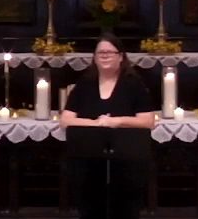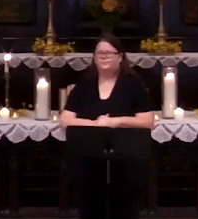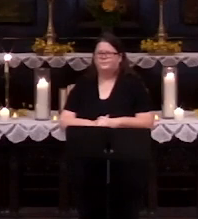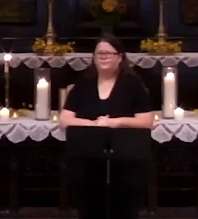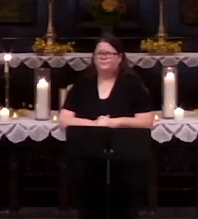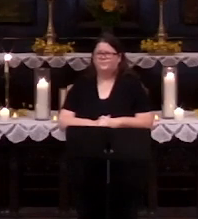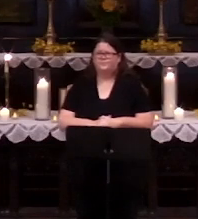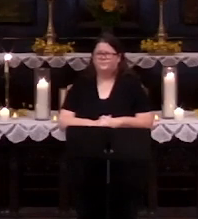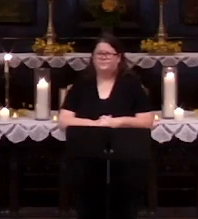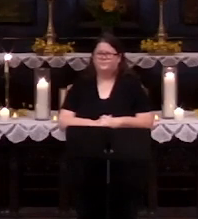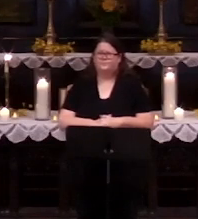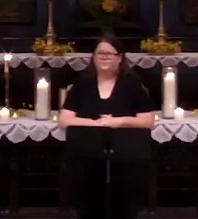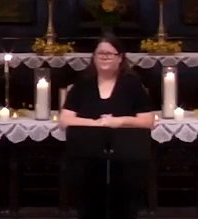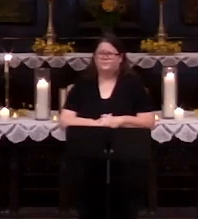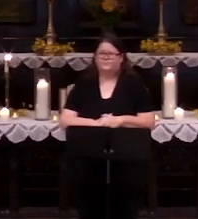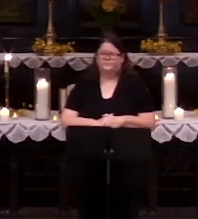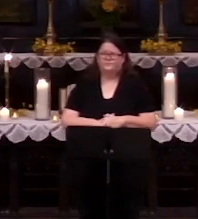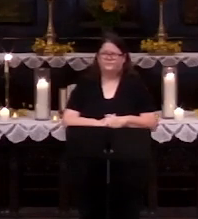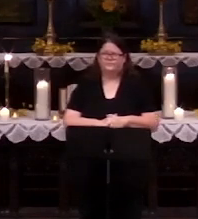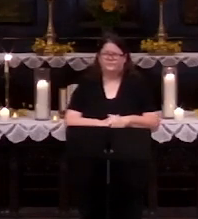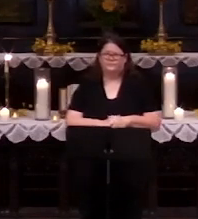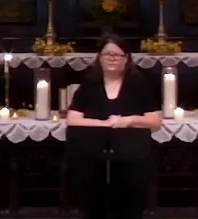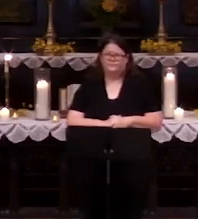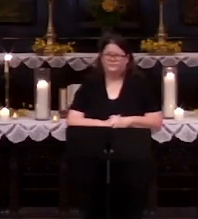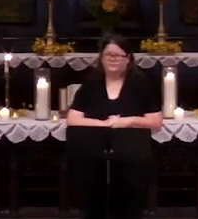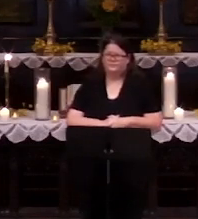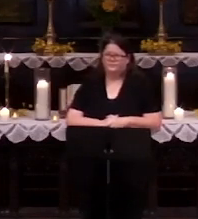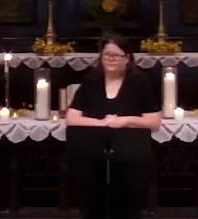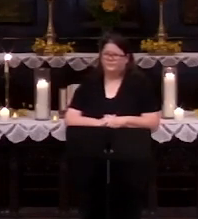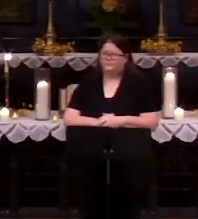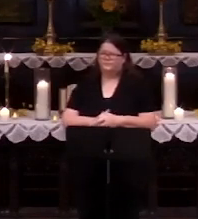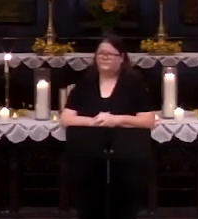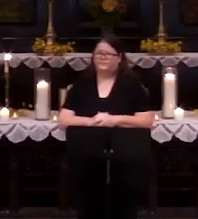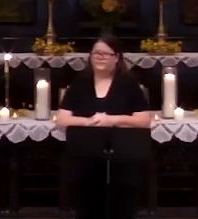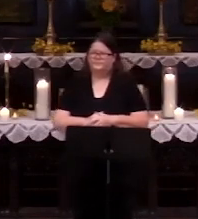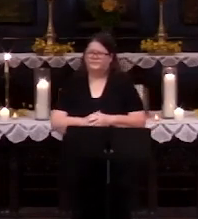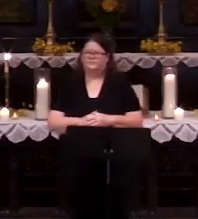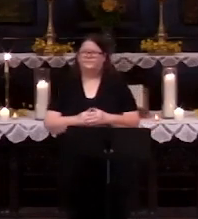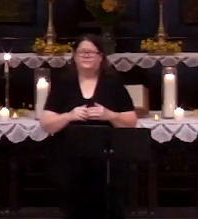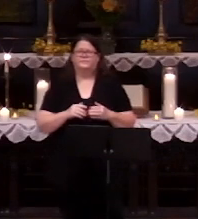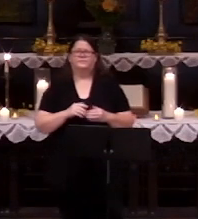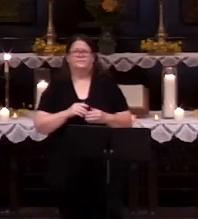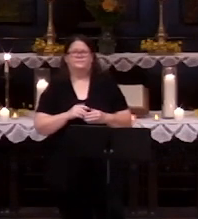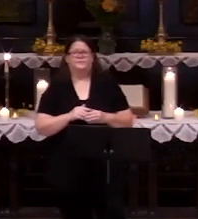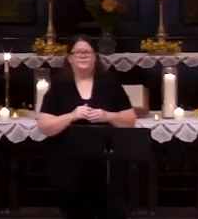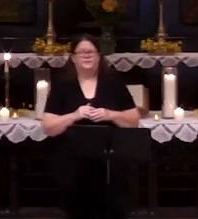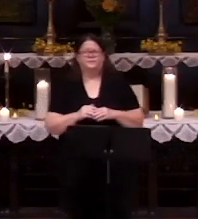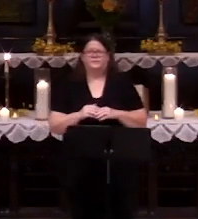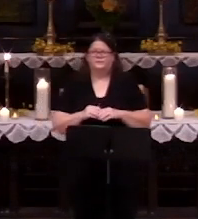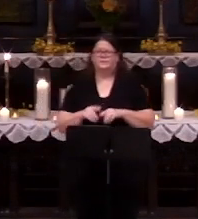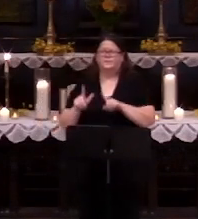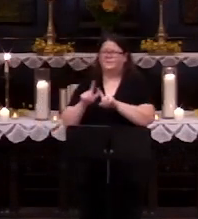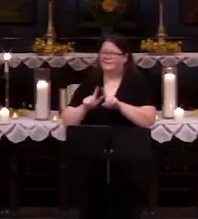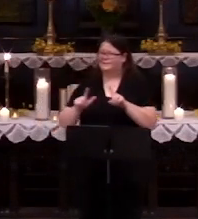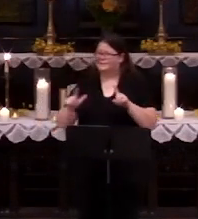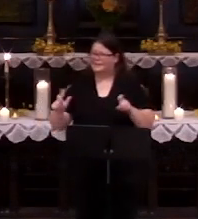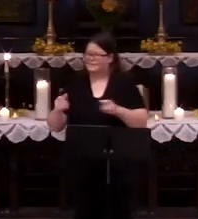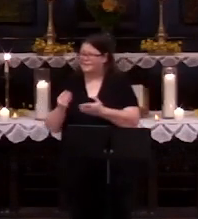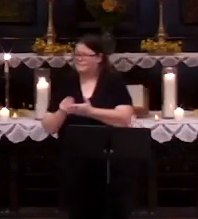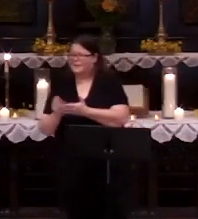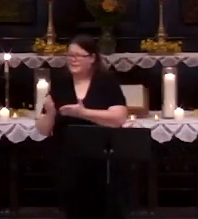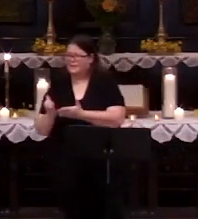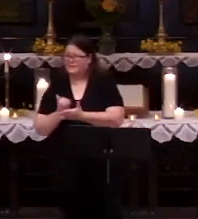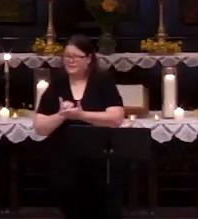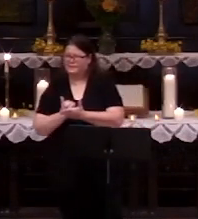even as our offering is now given and received, we will receive a beautiful